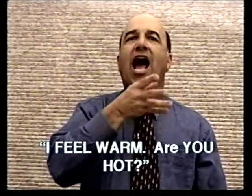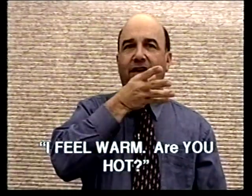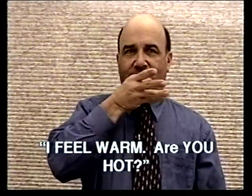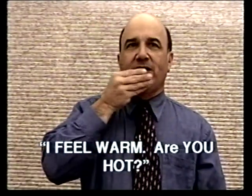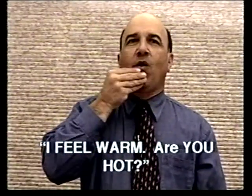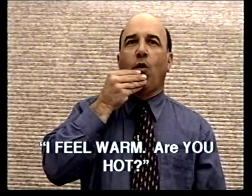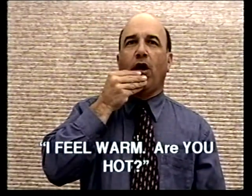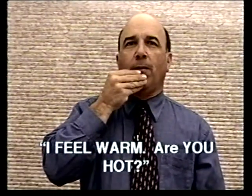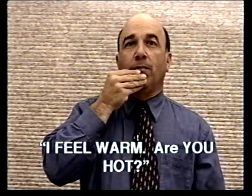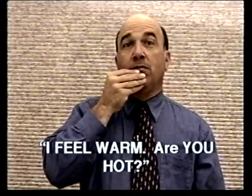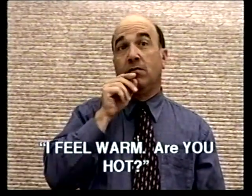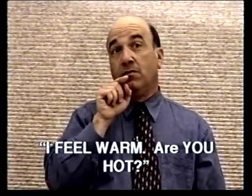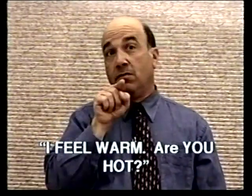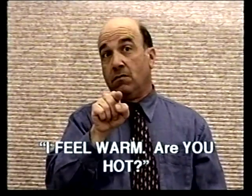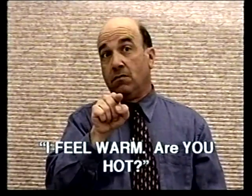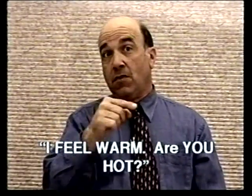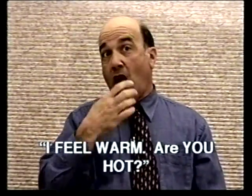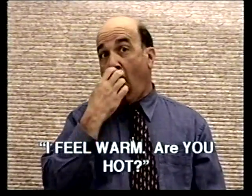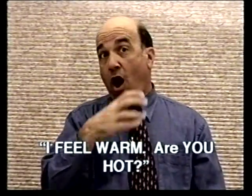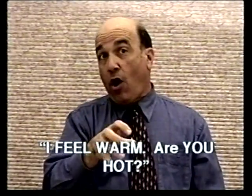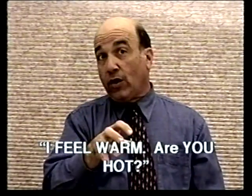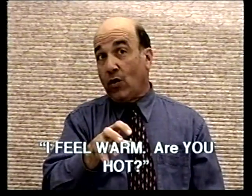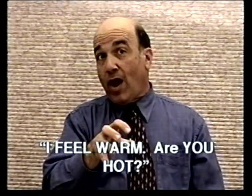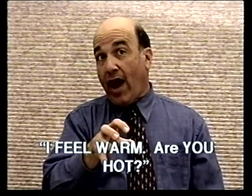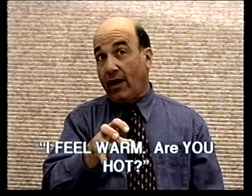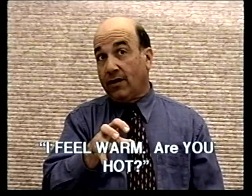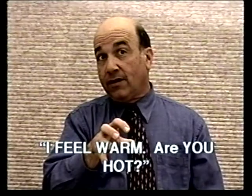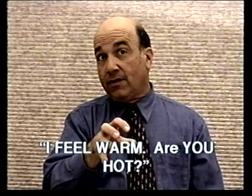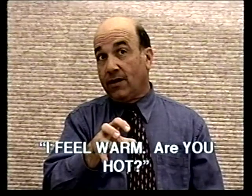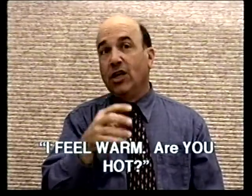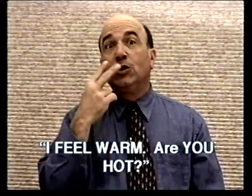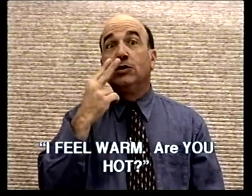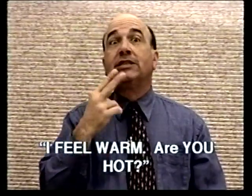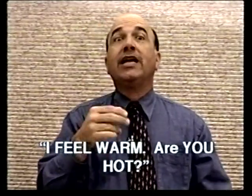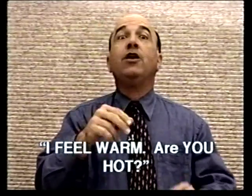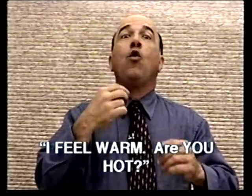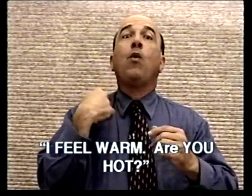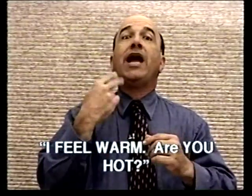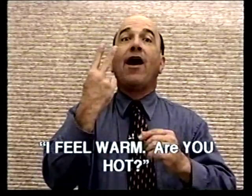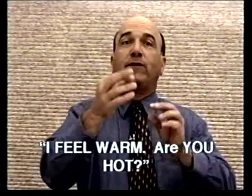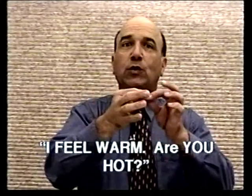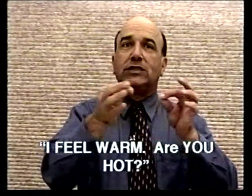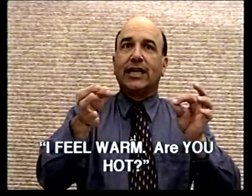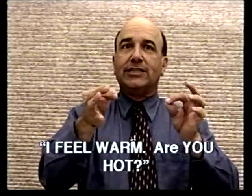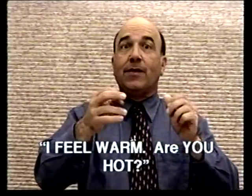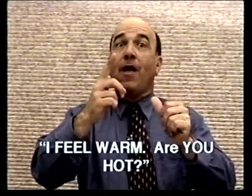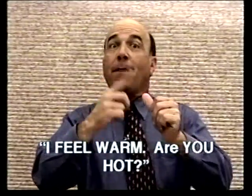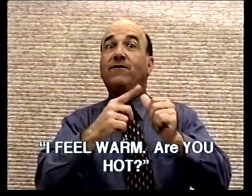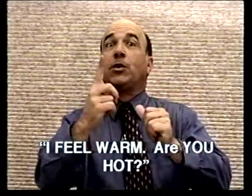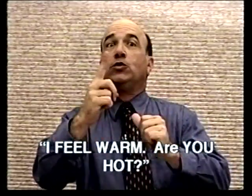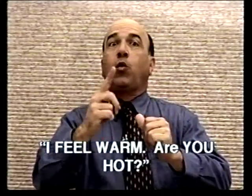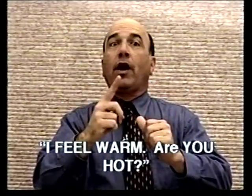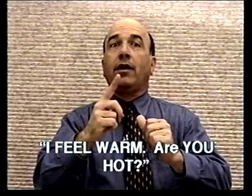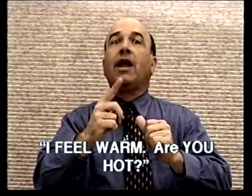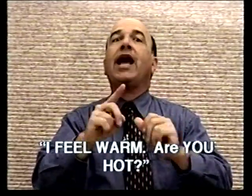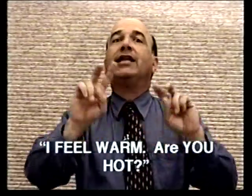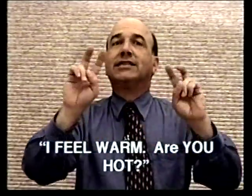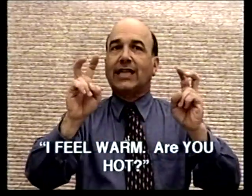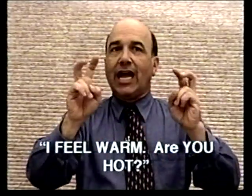I feel warm. Are you hot? You see, we have two sentences. The first one is a